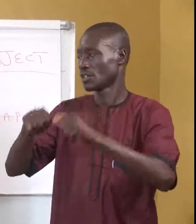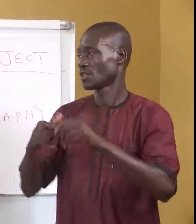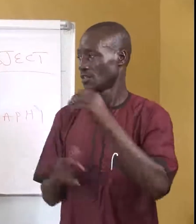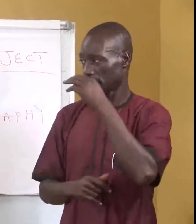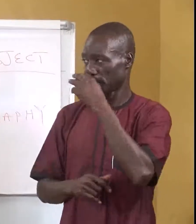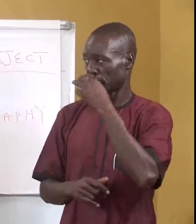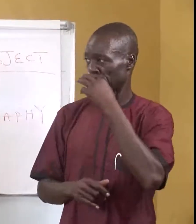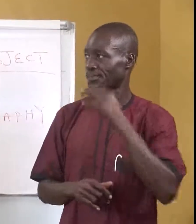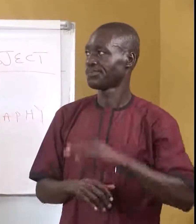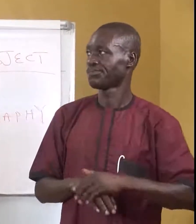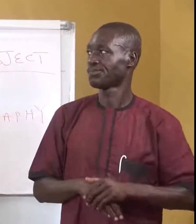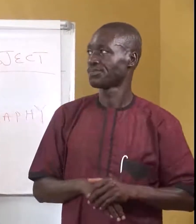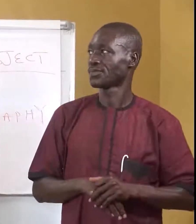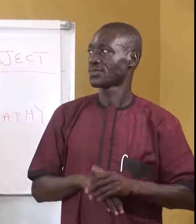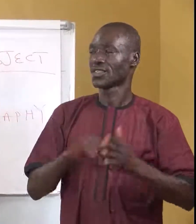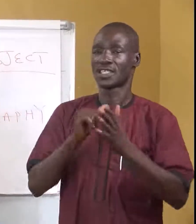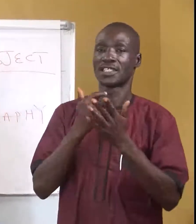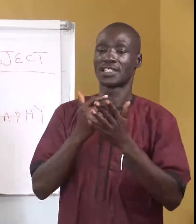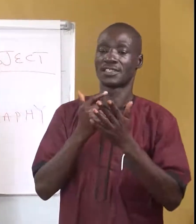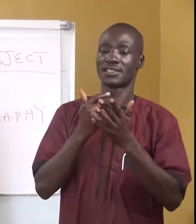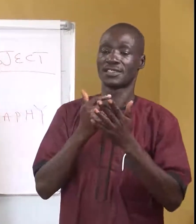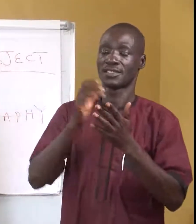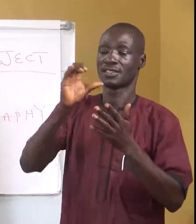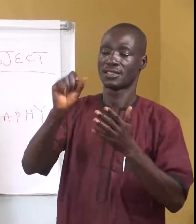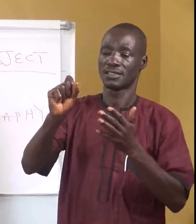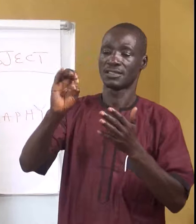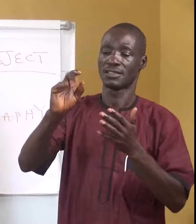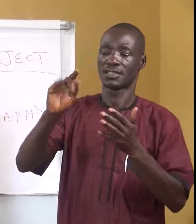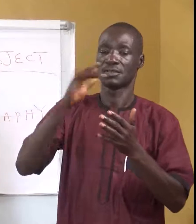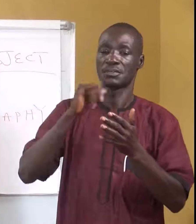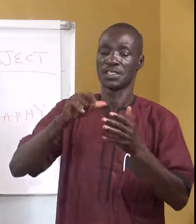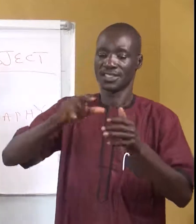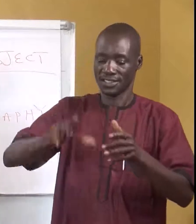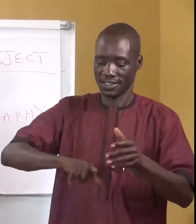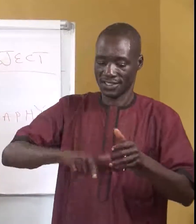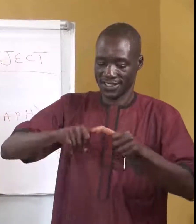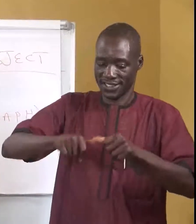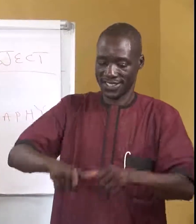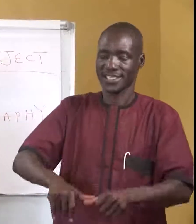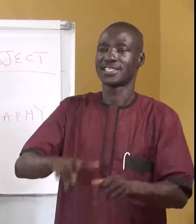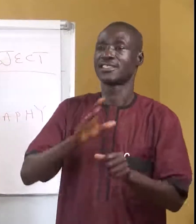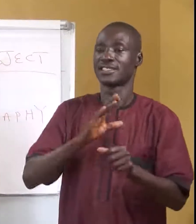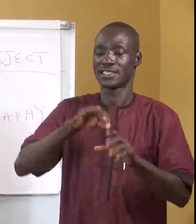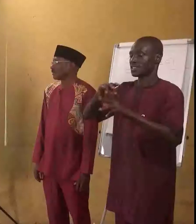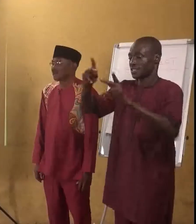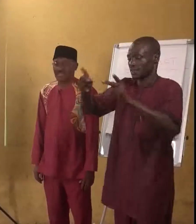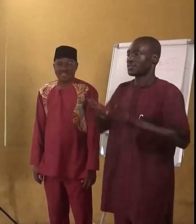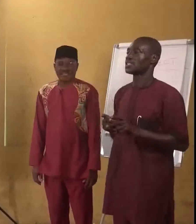Rural and urban settlement. First of all, students, let's define what is